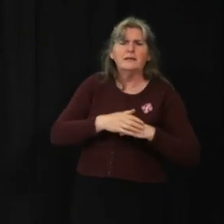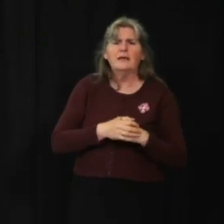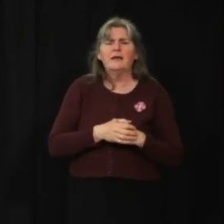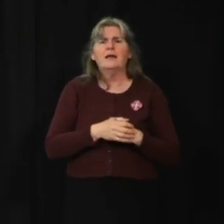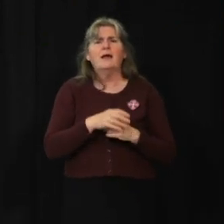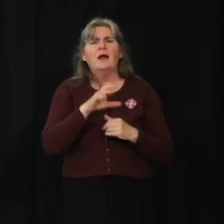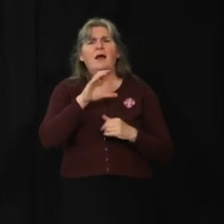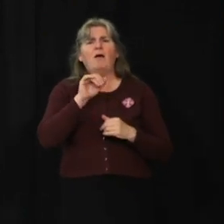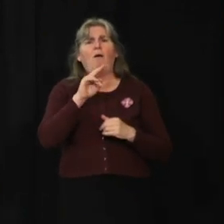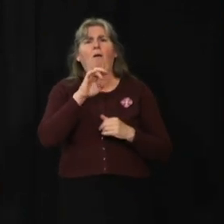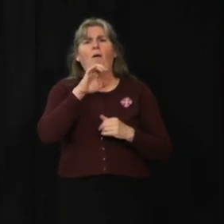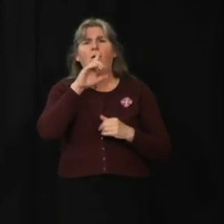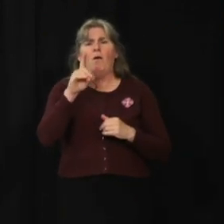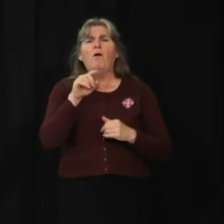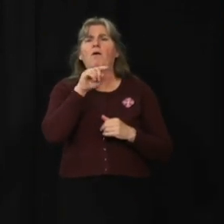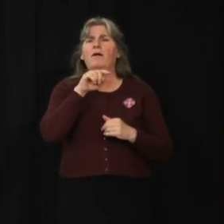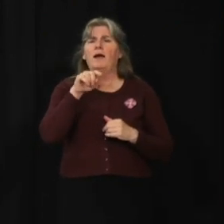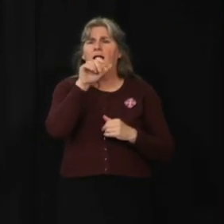at